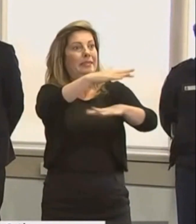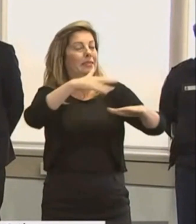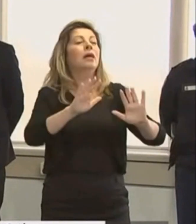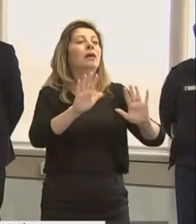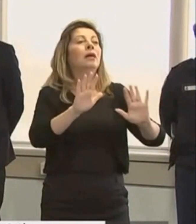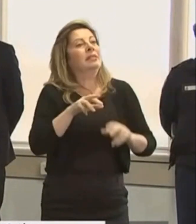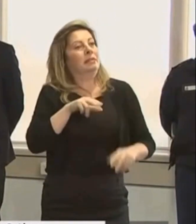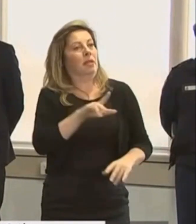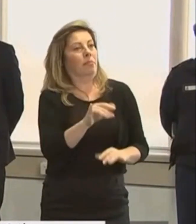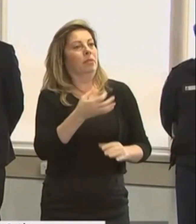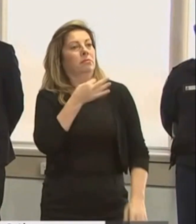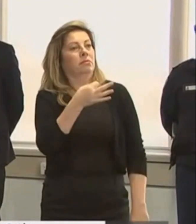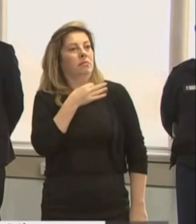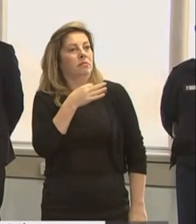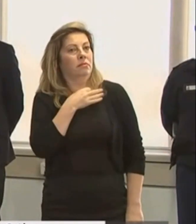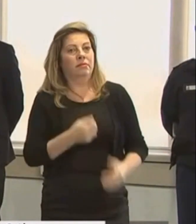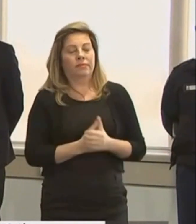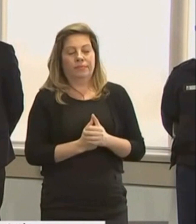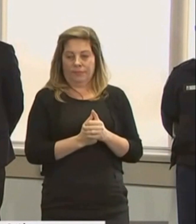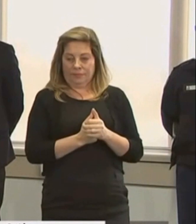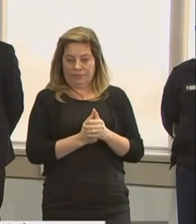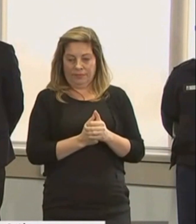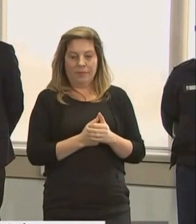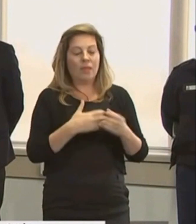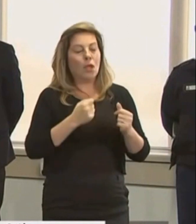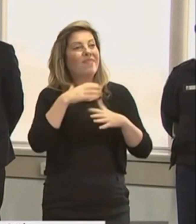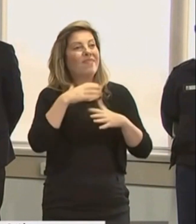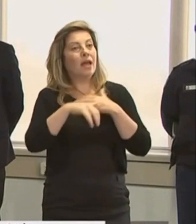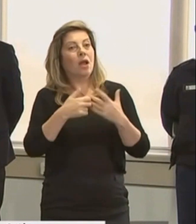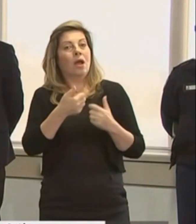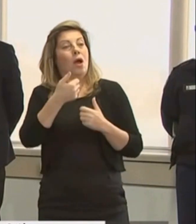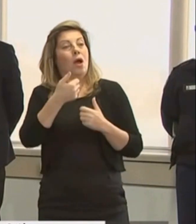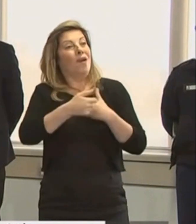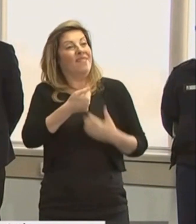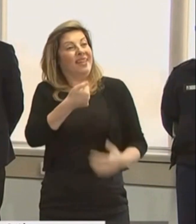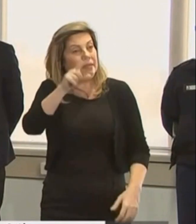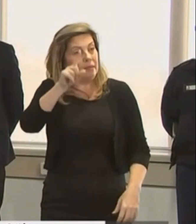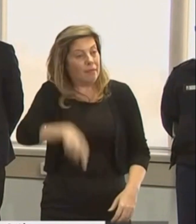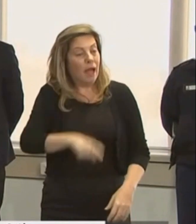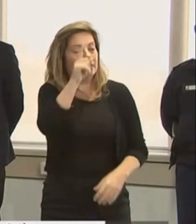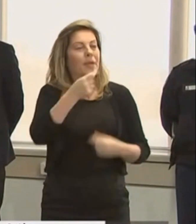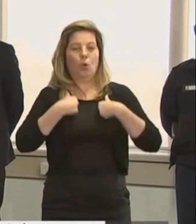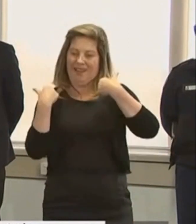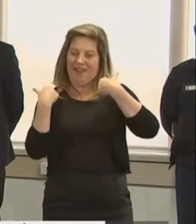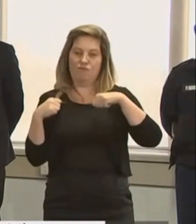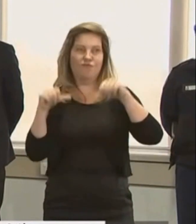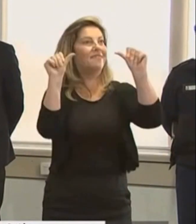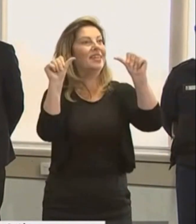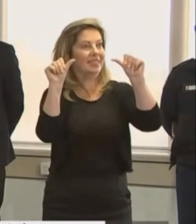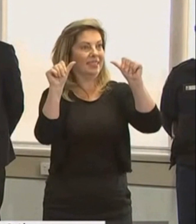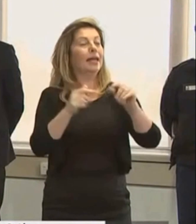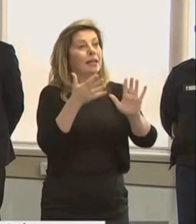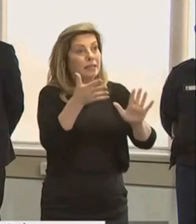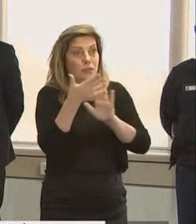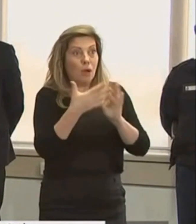COVID-19 season. So go and get tested. The other good news is we've had 2,653 people